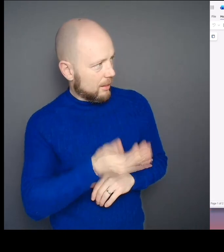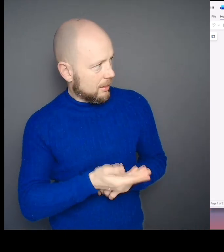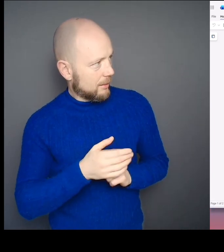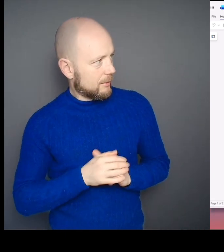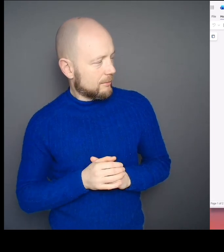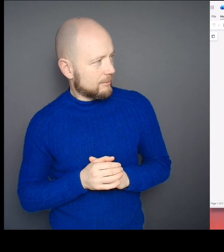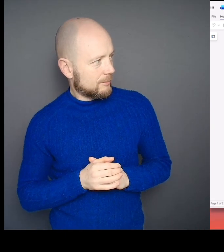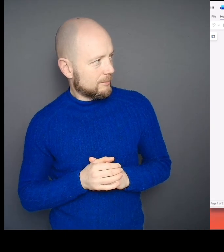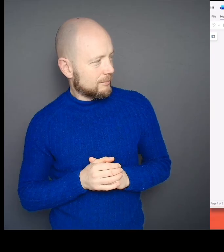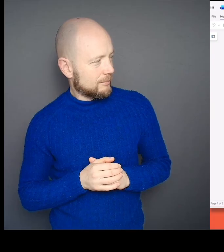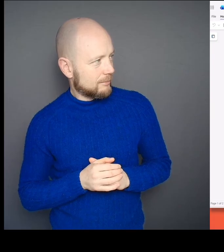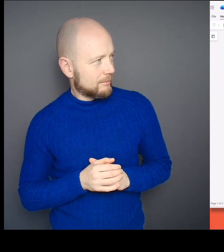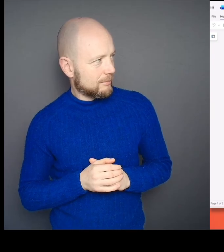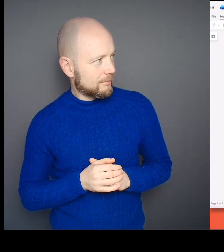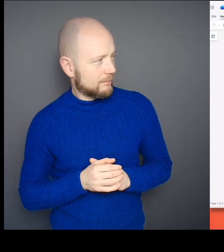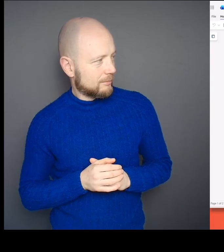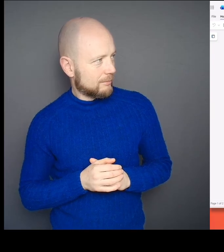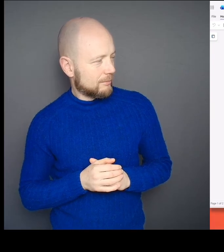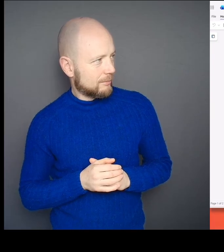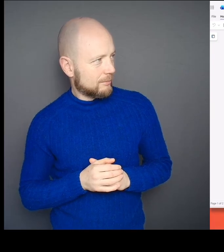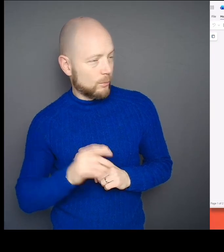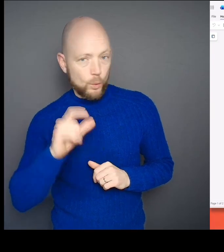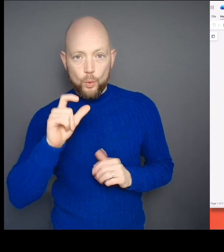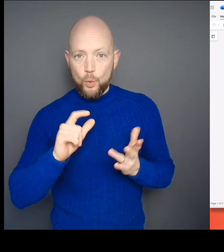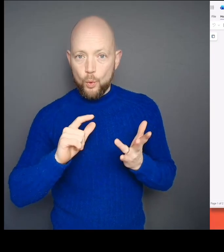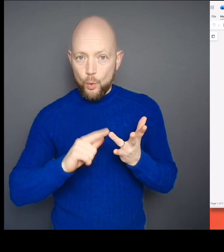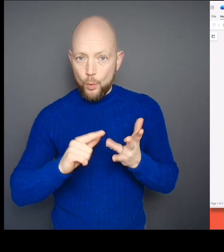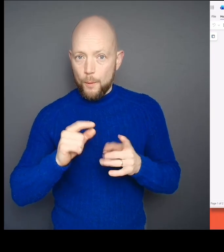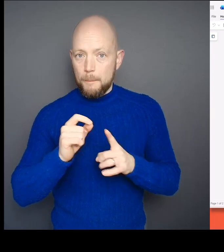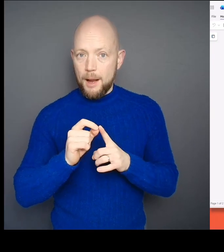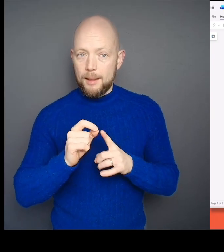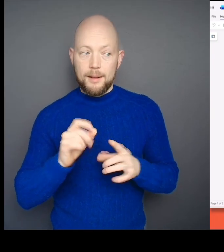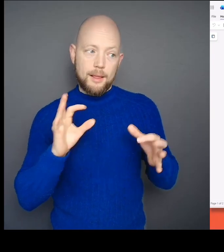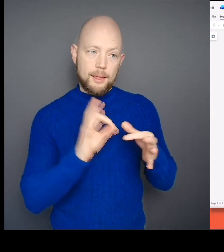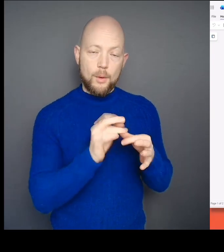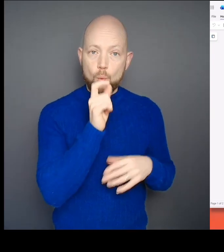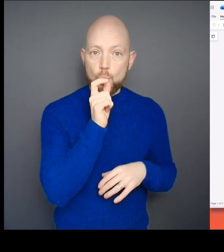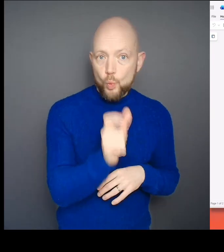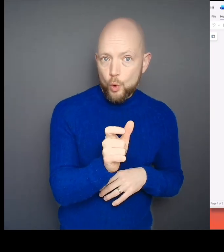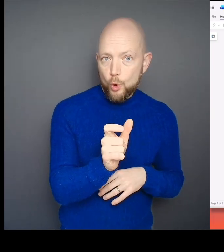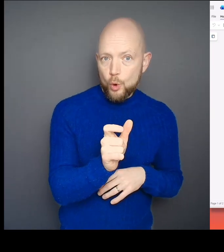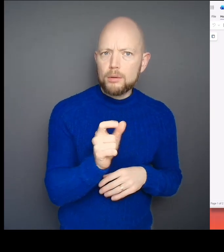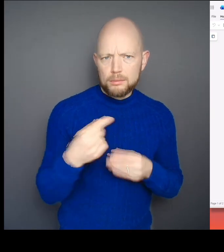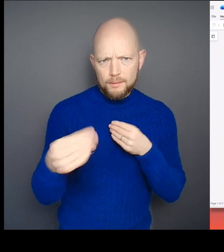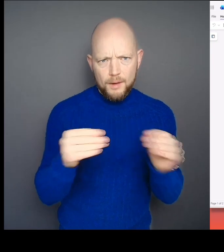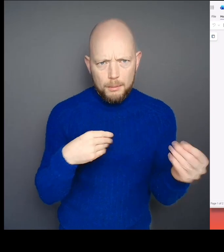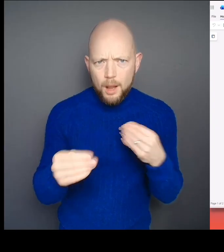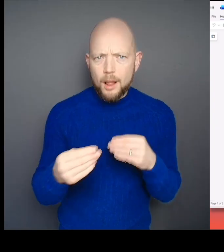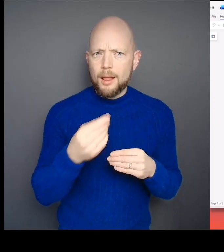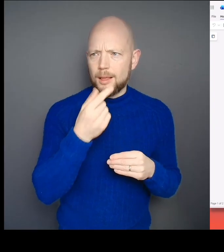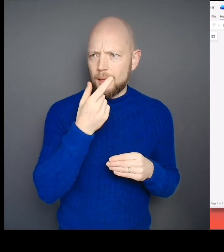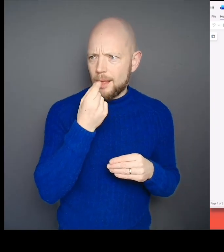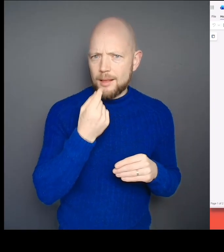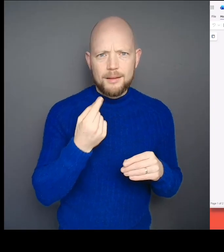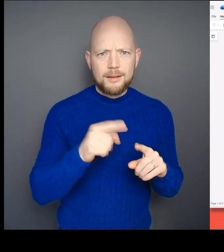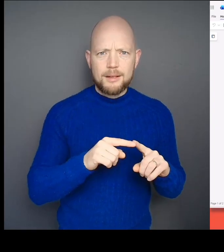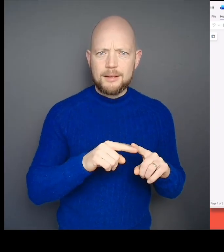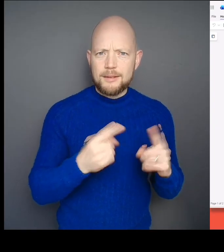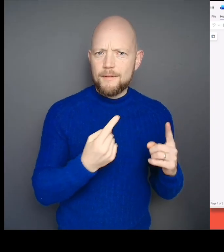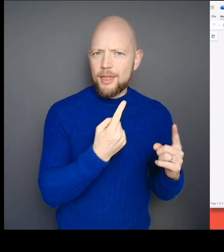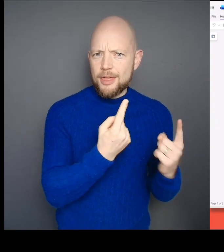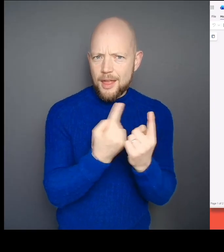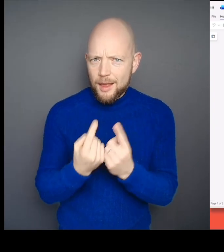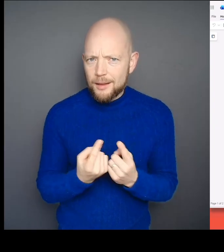Copilot drafting experience within Word allows you to do various things. So what I could do is say, turn this into a